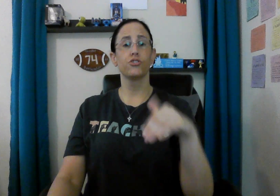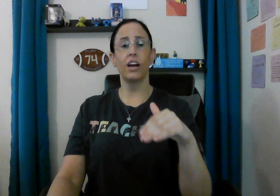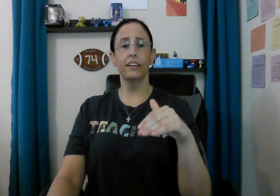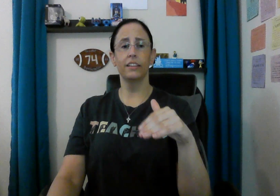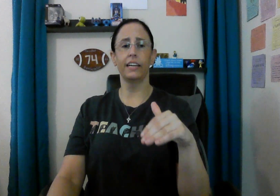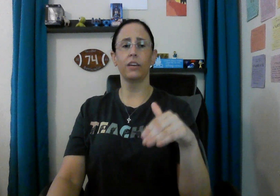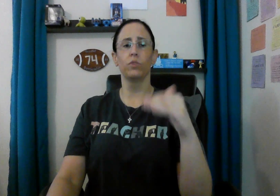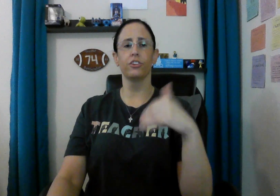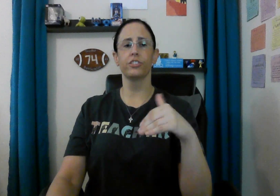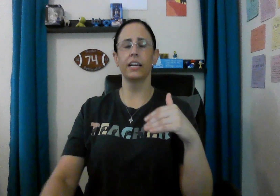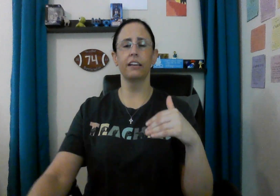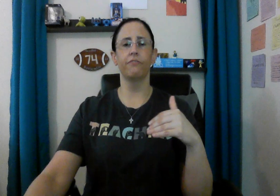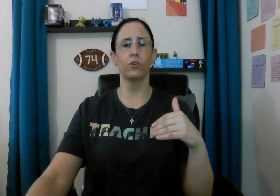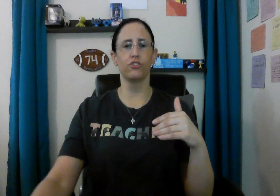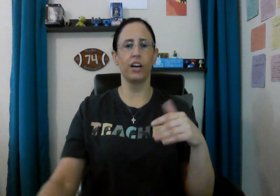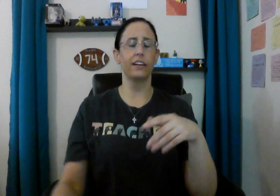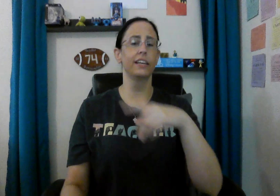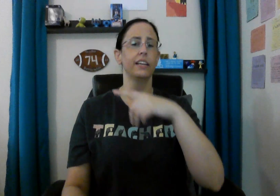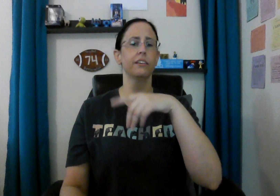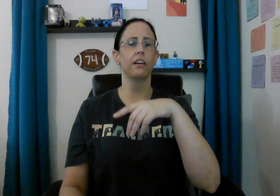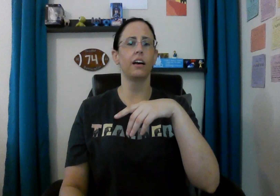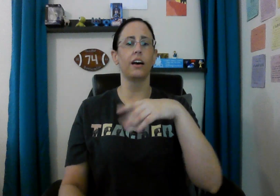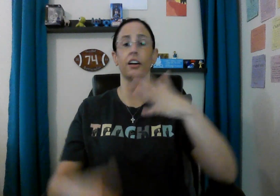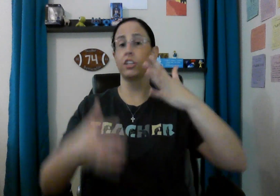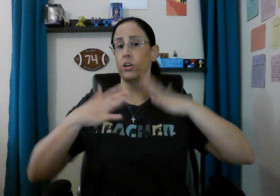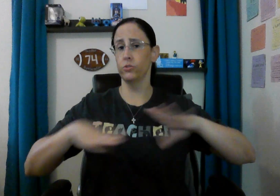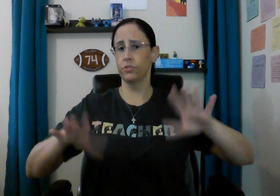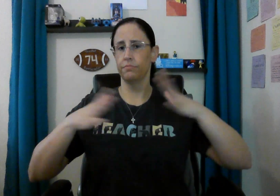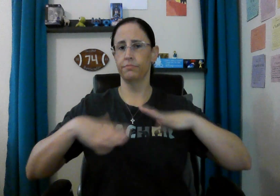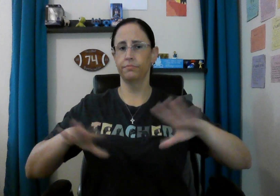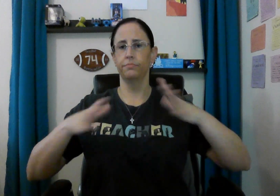Dry cleaning, what they're signing for dry cleaning, clothes.